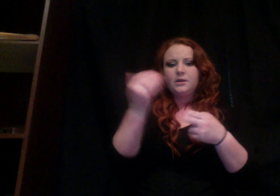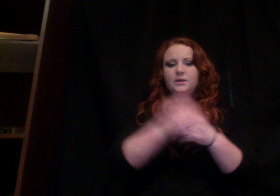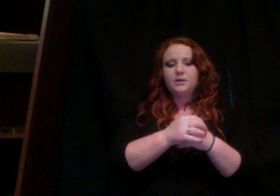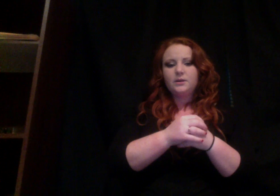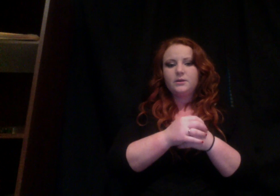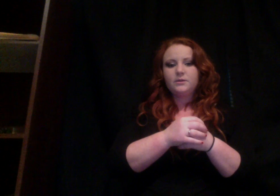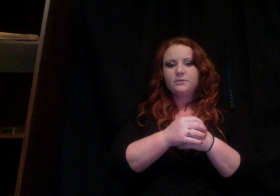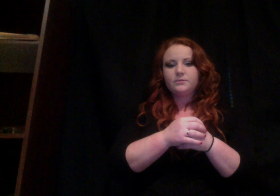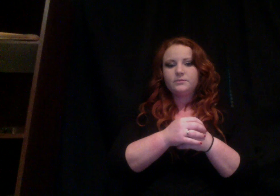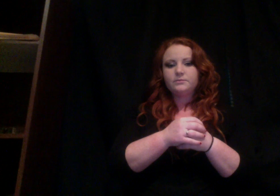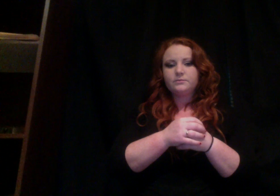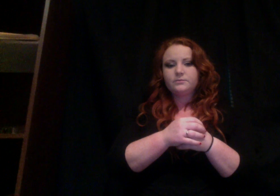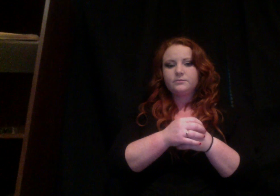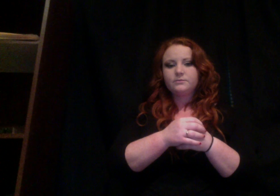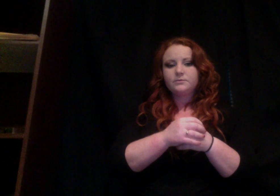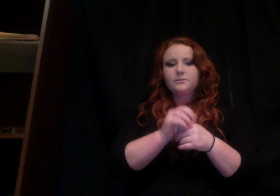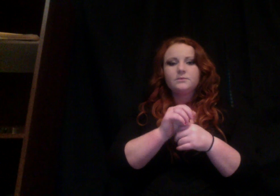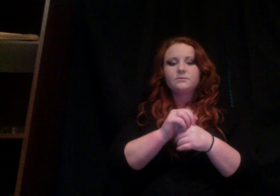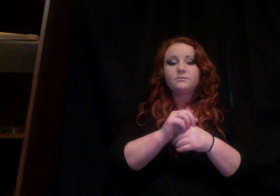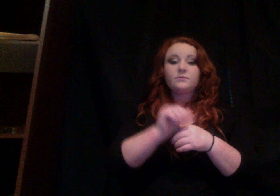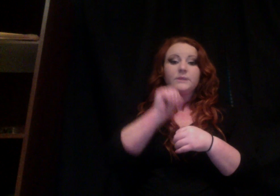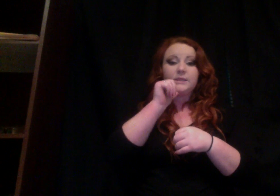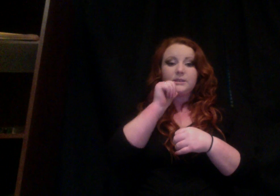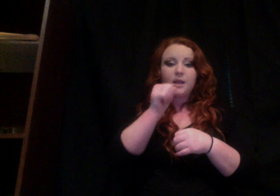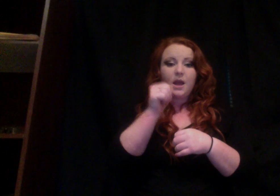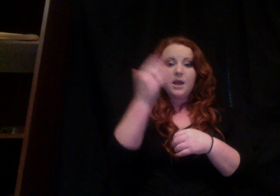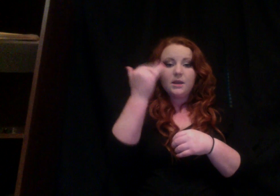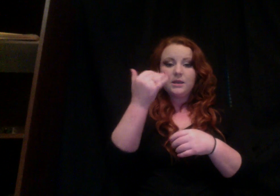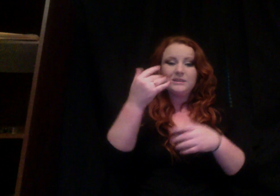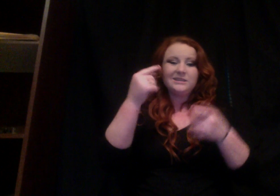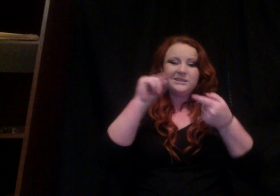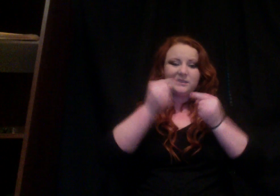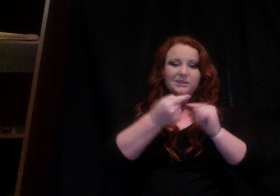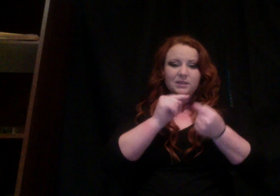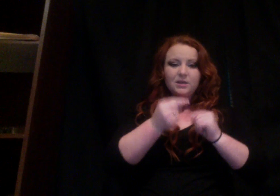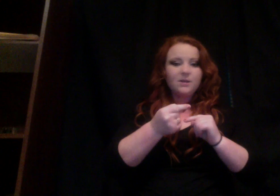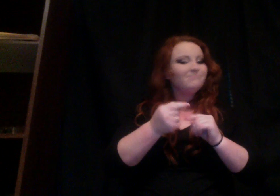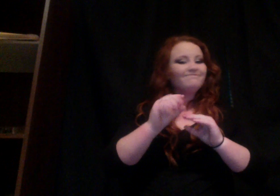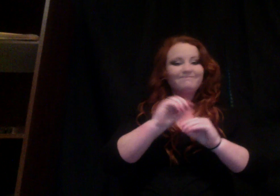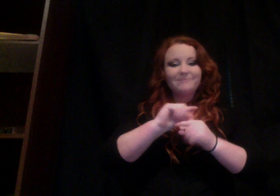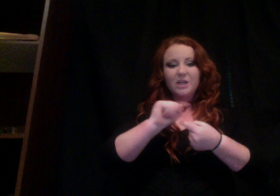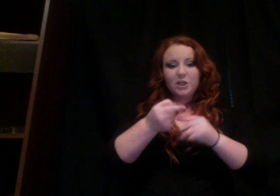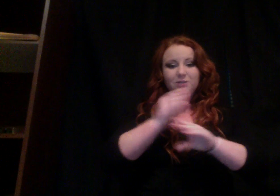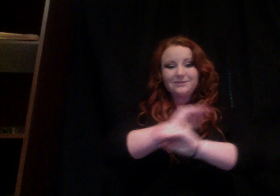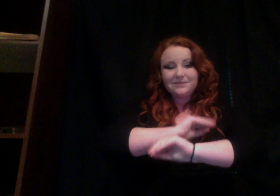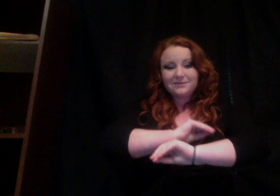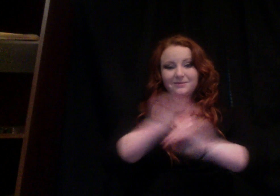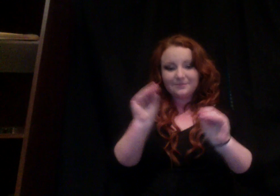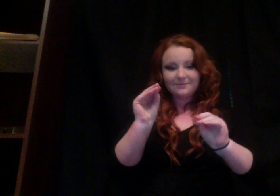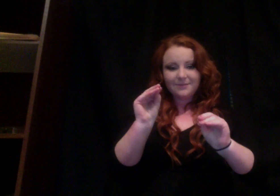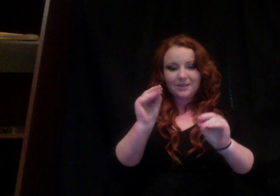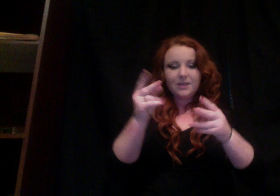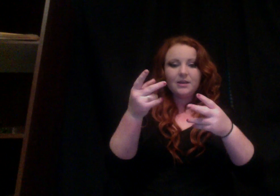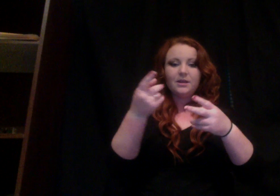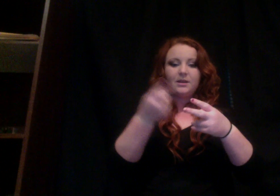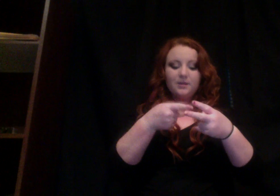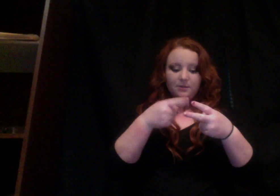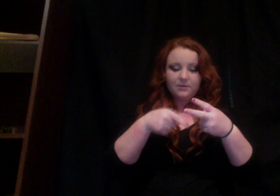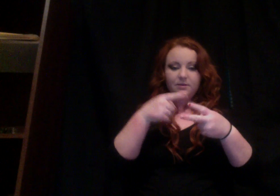exam are not because the exam is painful. It does not hurt. These two medications combine with the spray